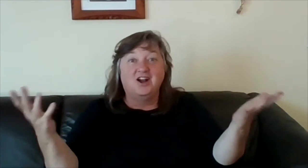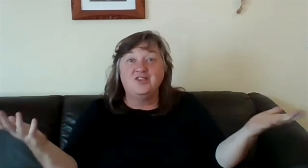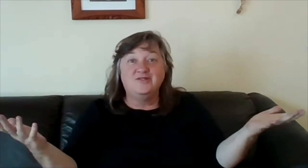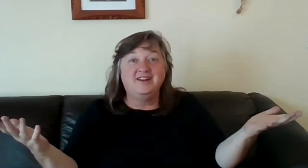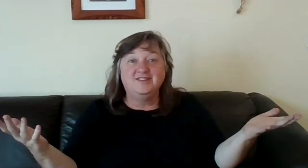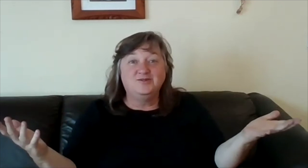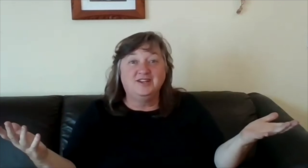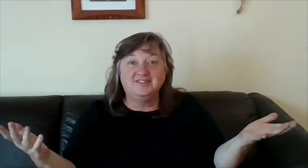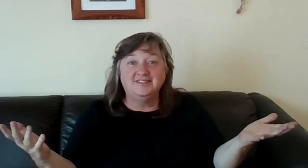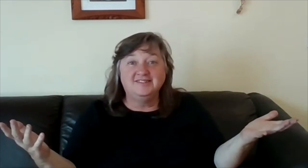Are there any other questions?